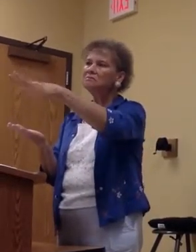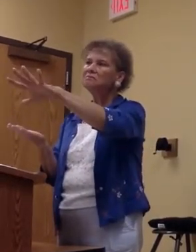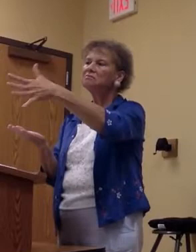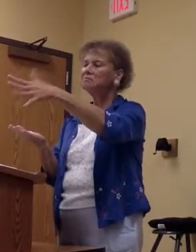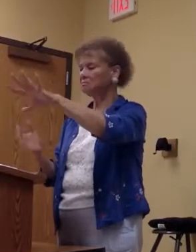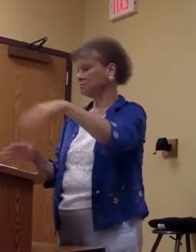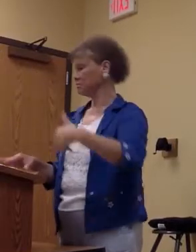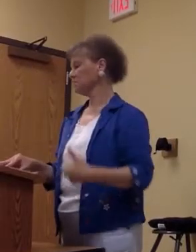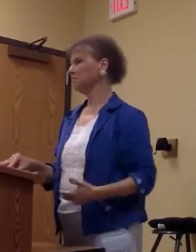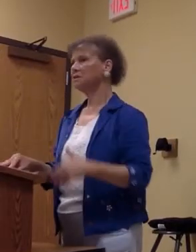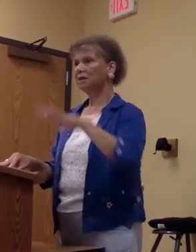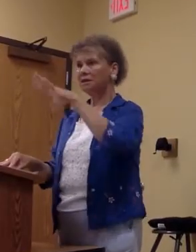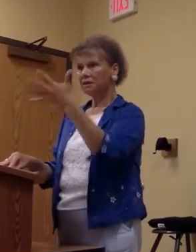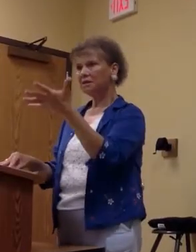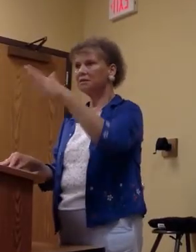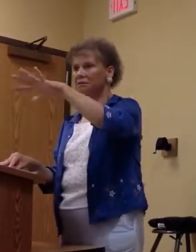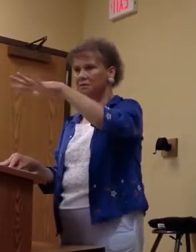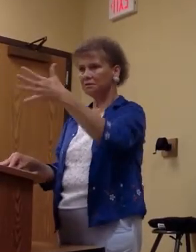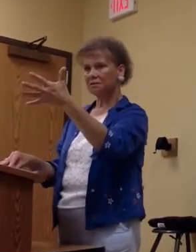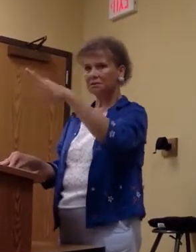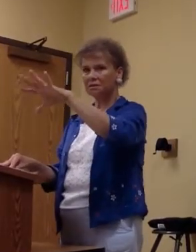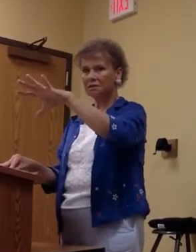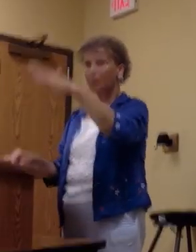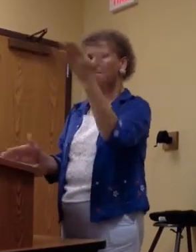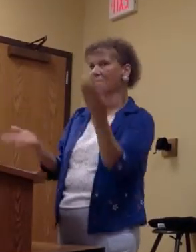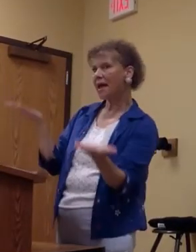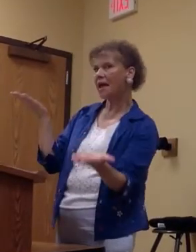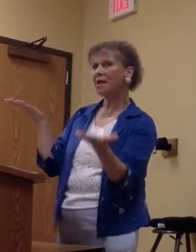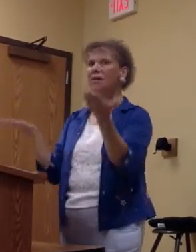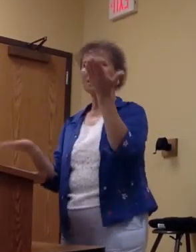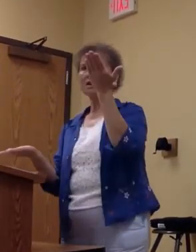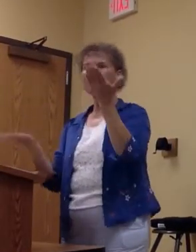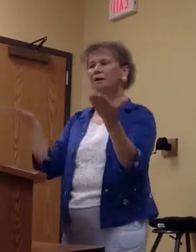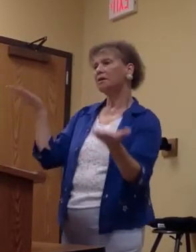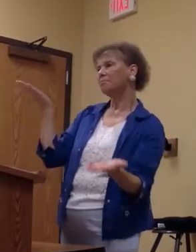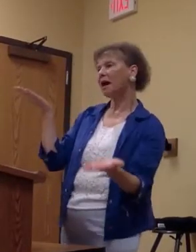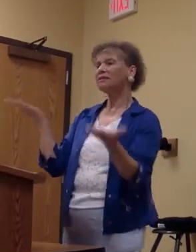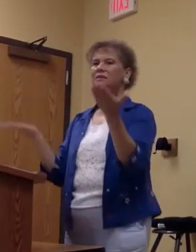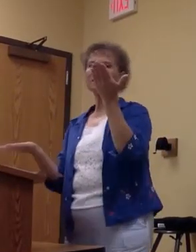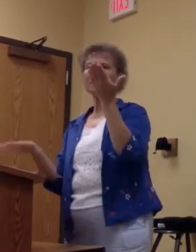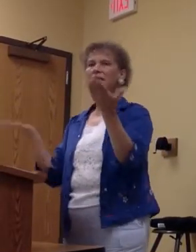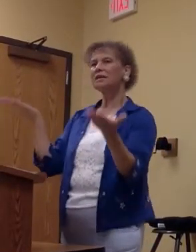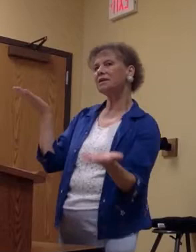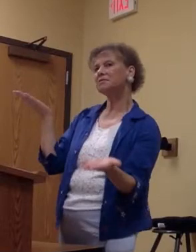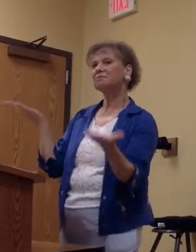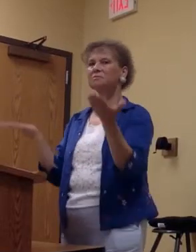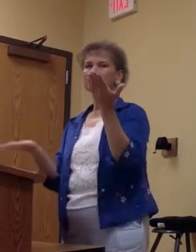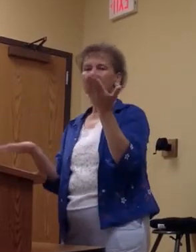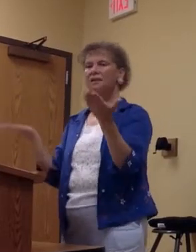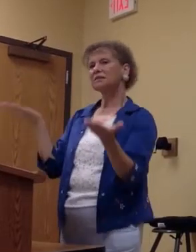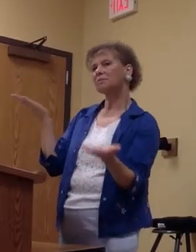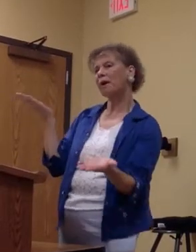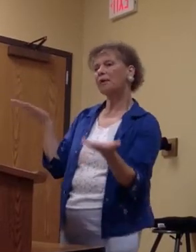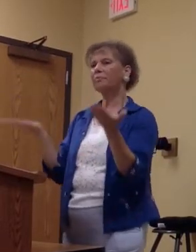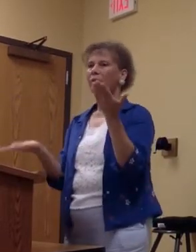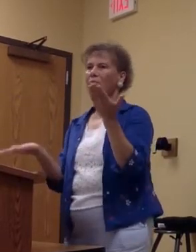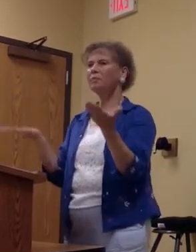So it's maybe. Maybe. Possibly. It's a probability.